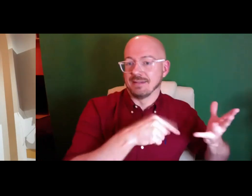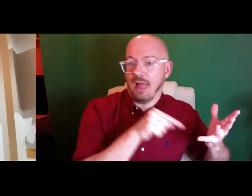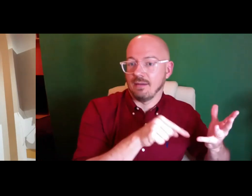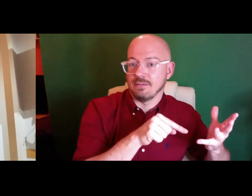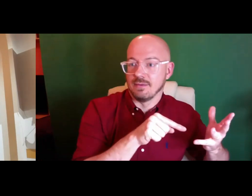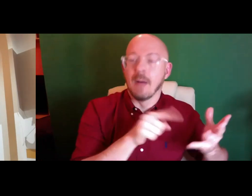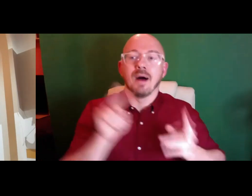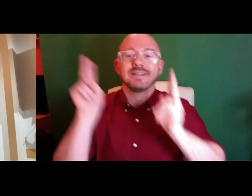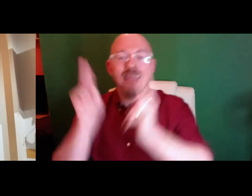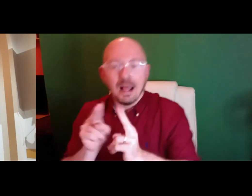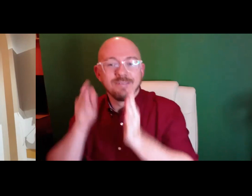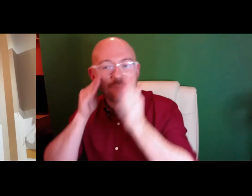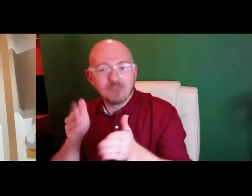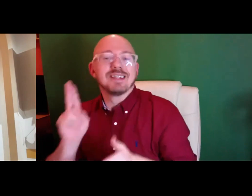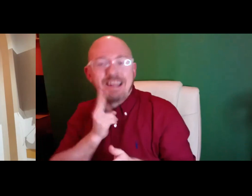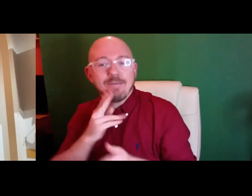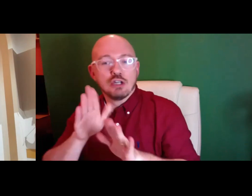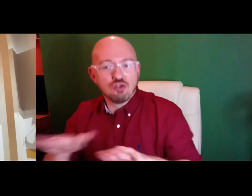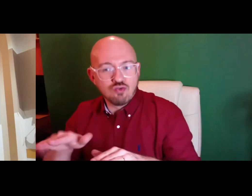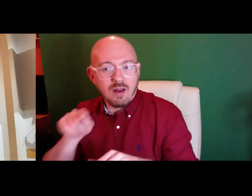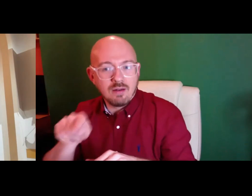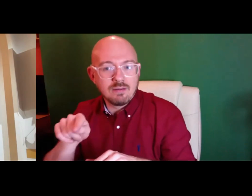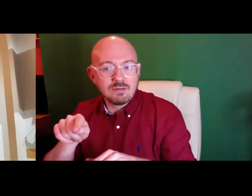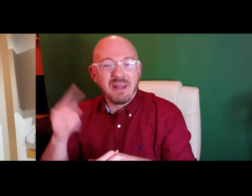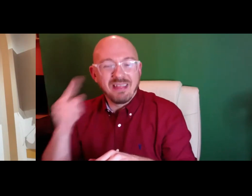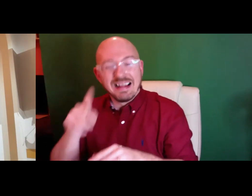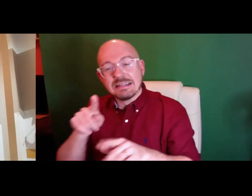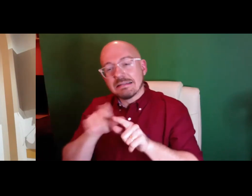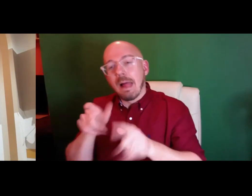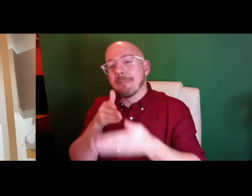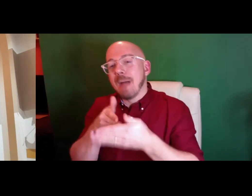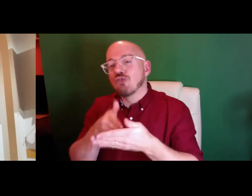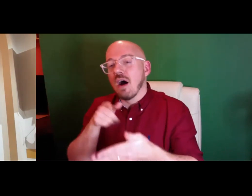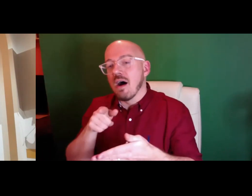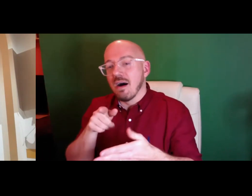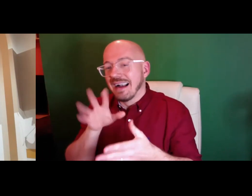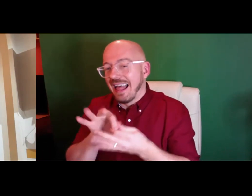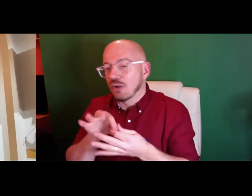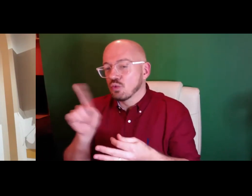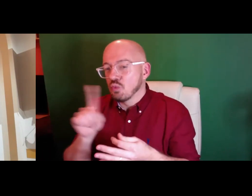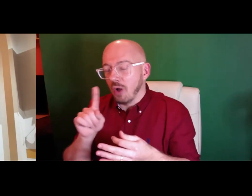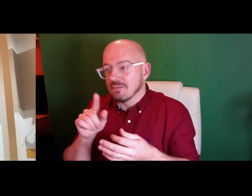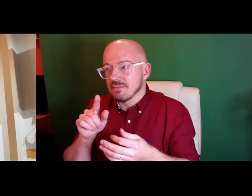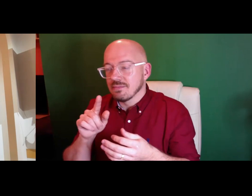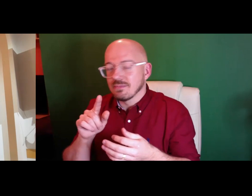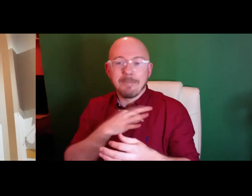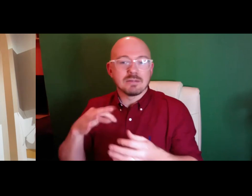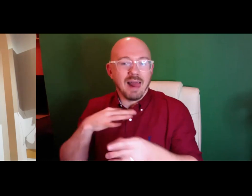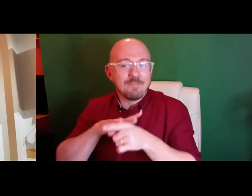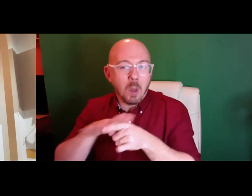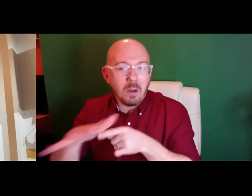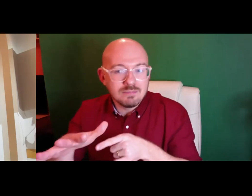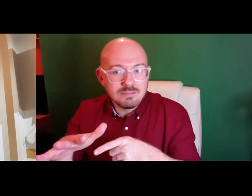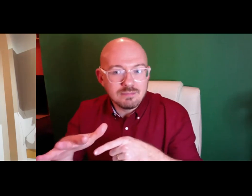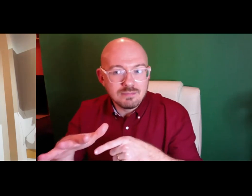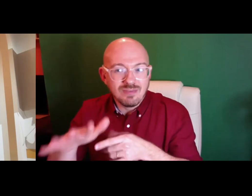there does seem to have been a lot of focus in the national plan around hearing people being able to learn BSL and encouraging that, and less focus on